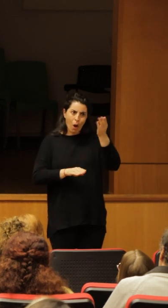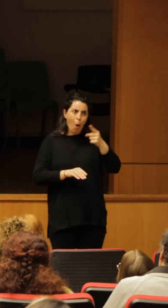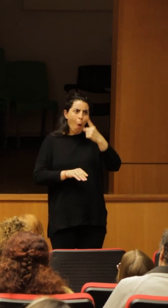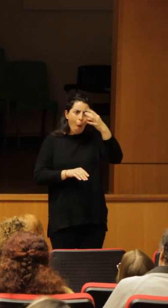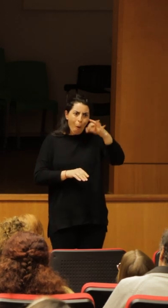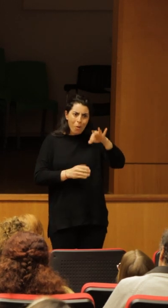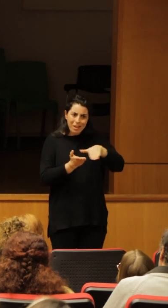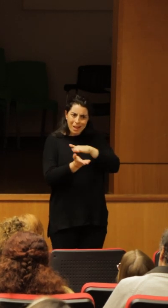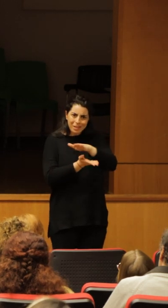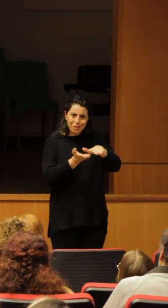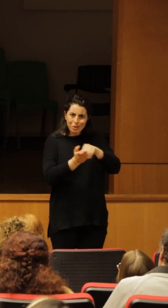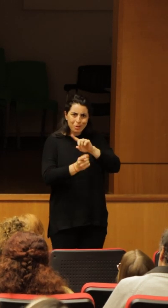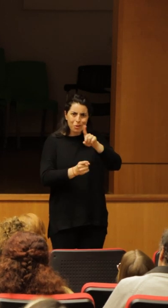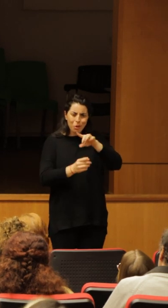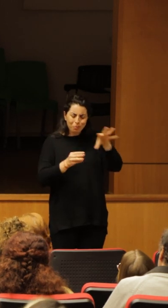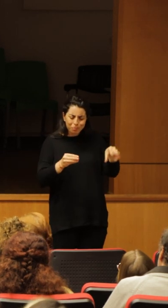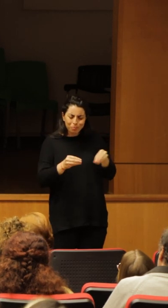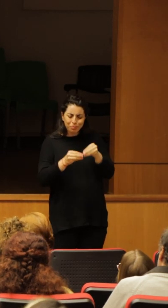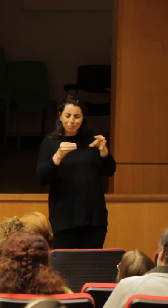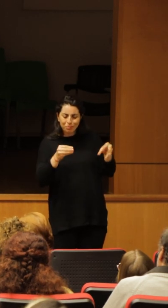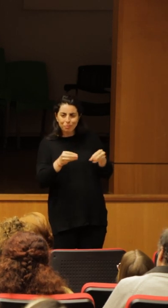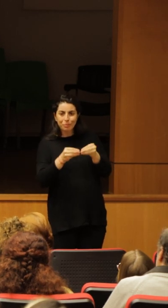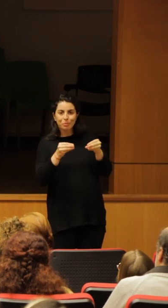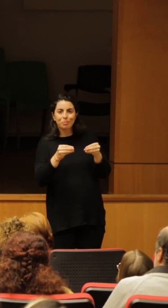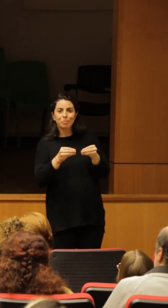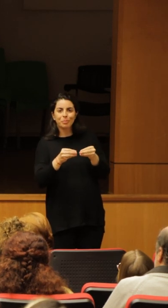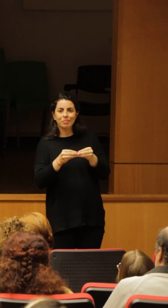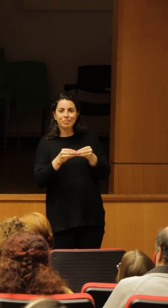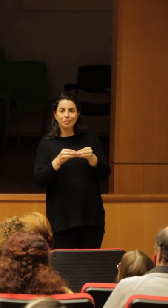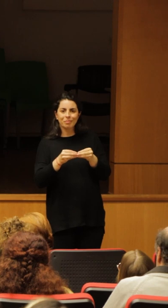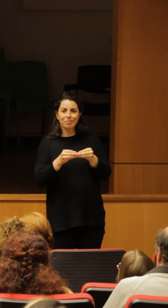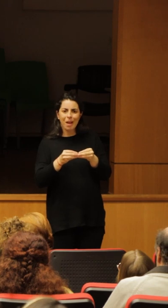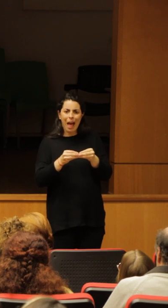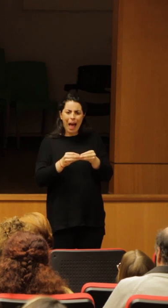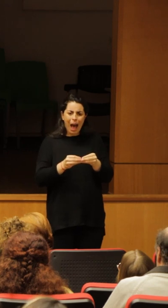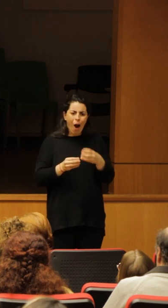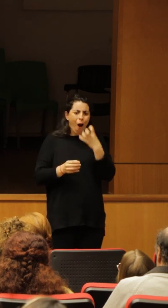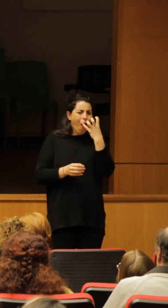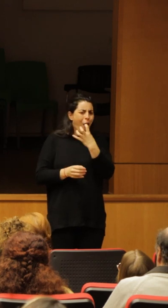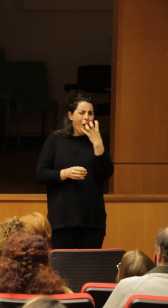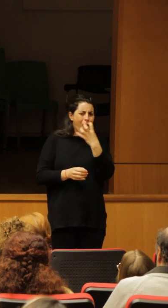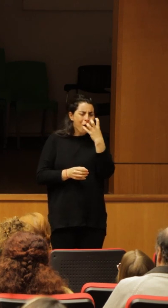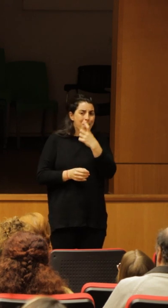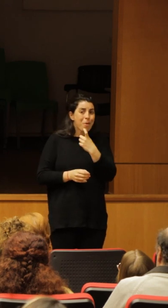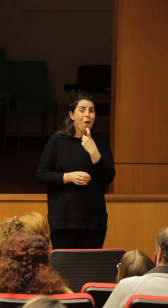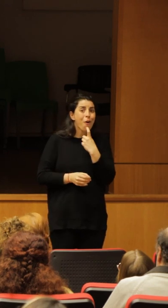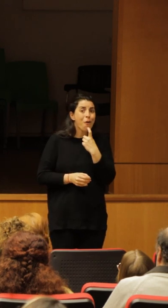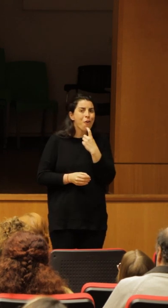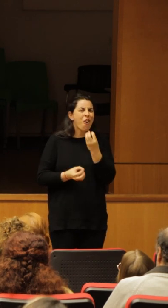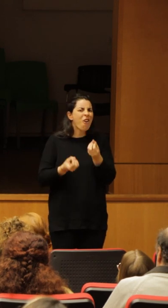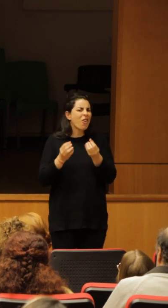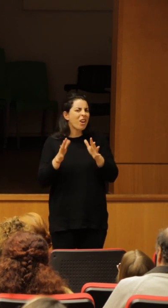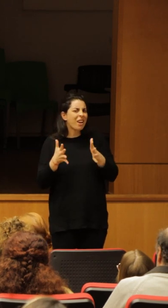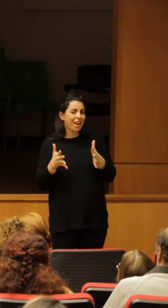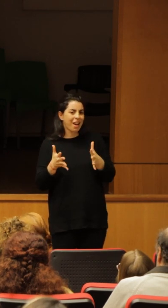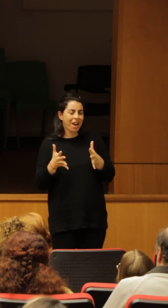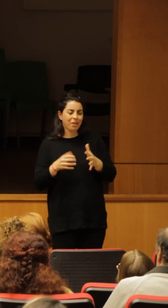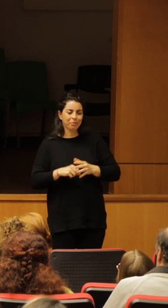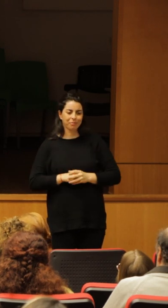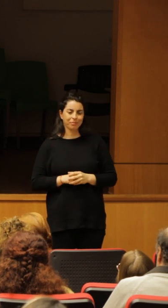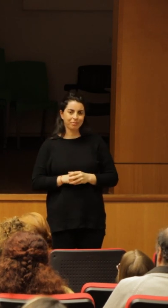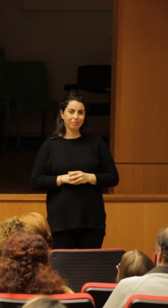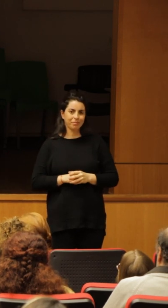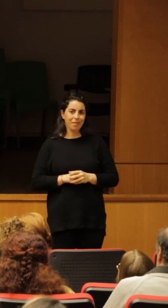thing that was called Red Terror. Había algo que se llamaba el Terror Rojo. And that was a Russian Socialist Revolution. Fue